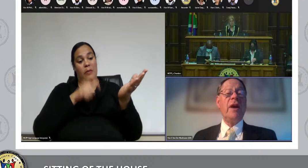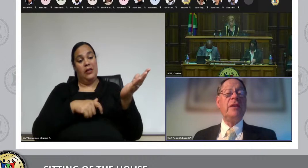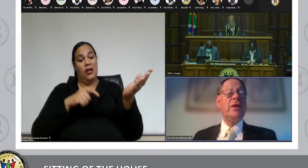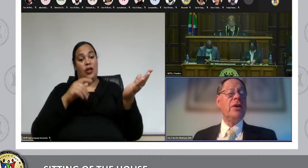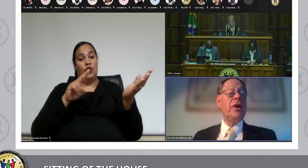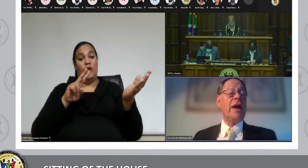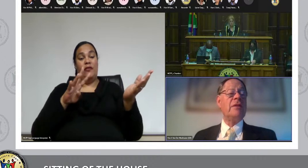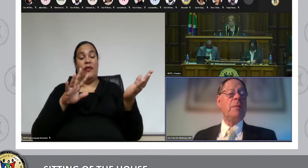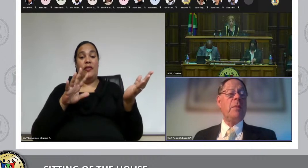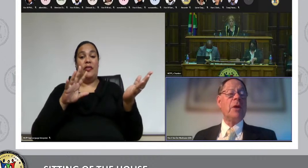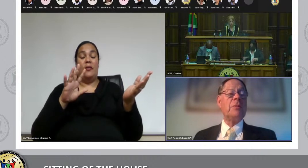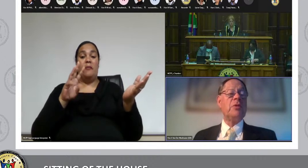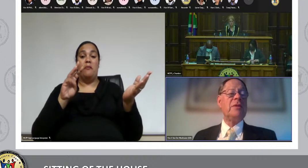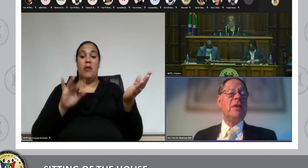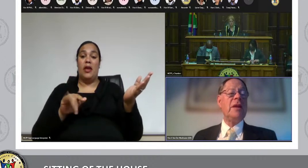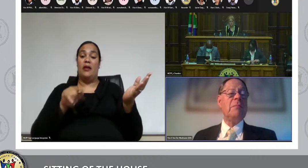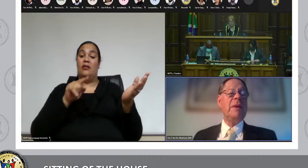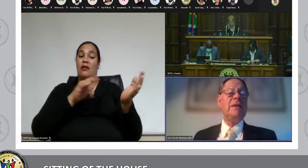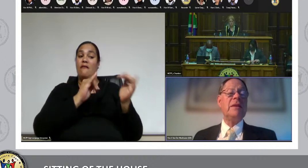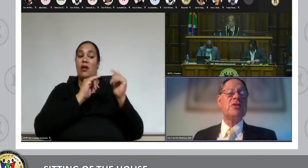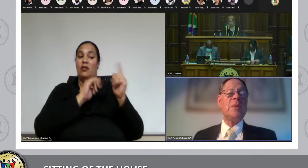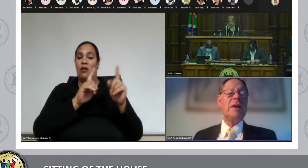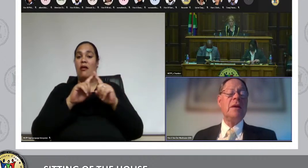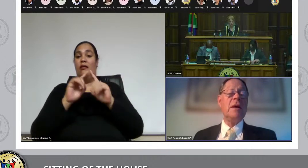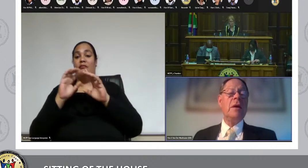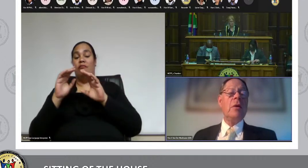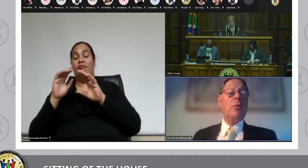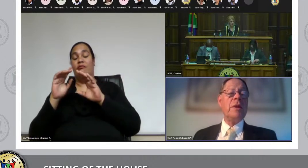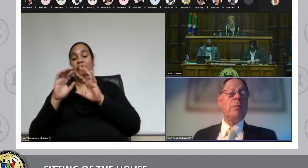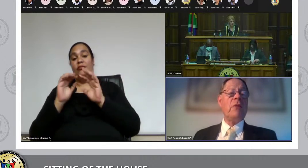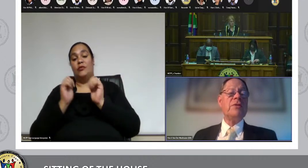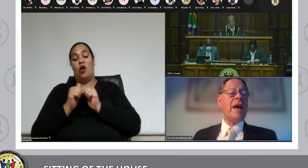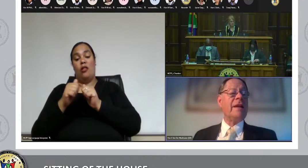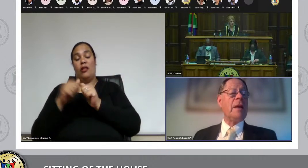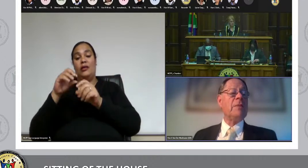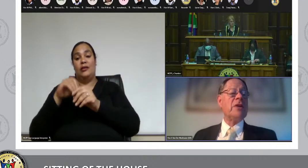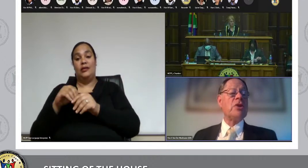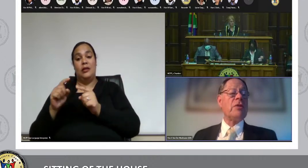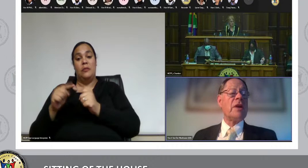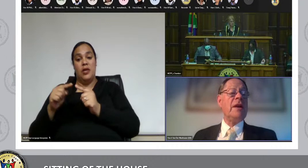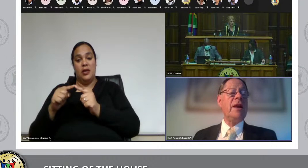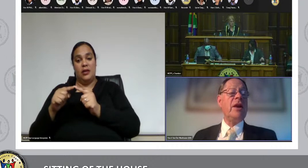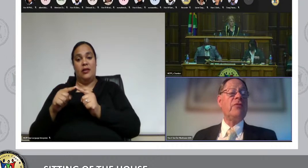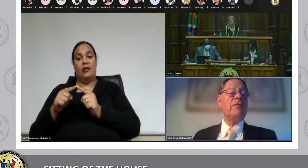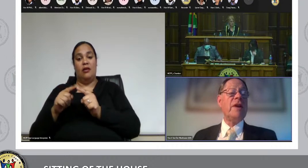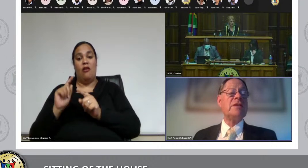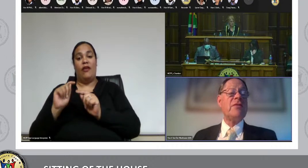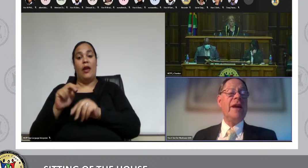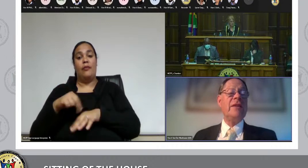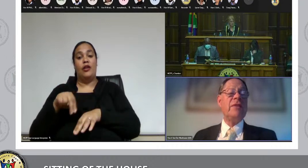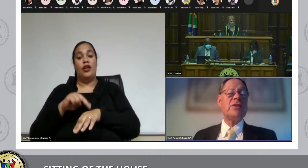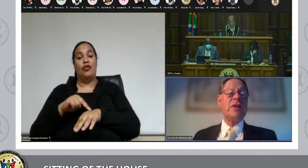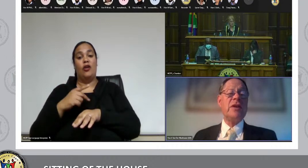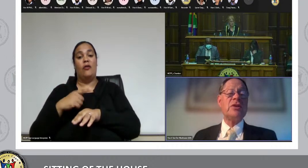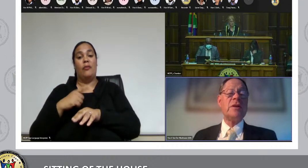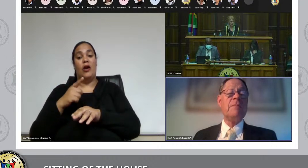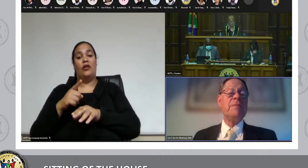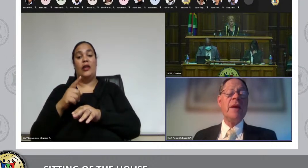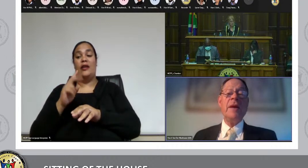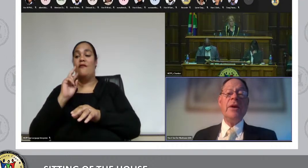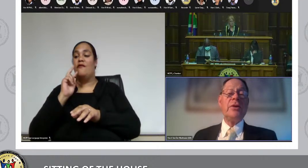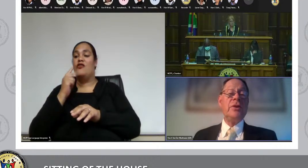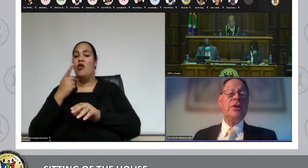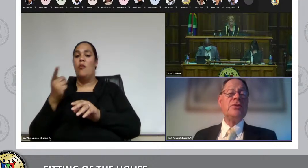year, inviting her and the department to attend a meeting this week with the province and Cape Nature on the clearing of invasive alien